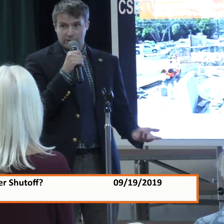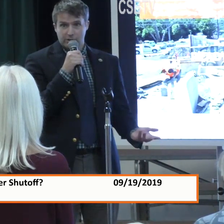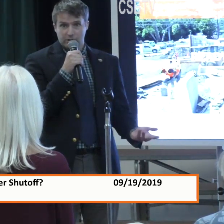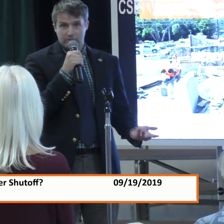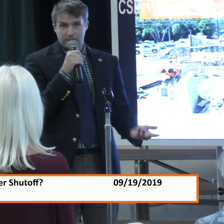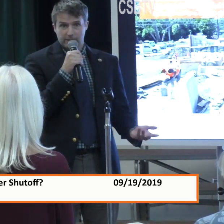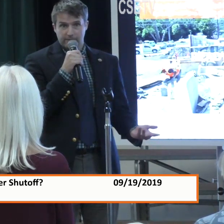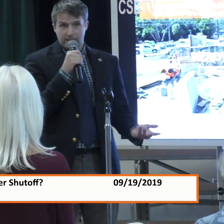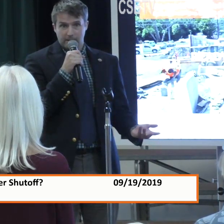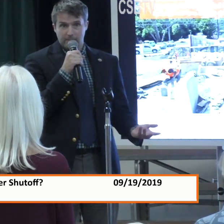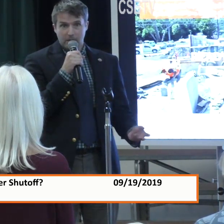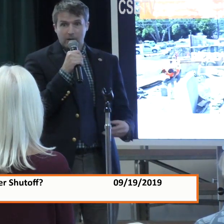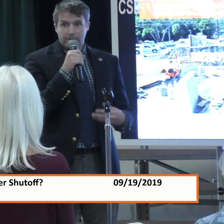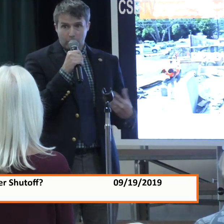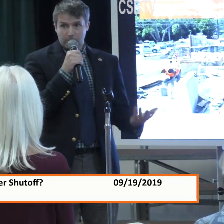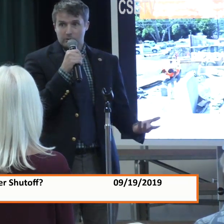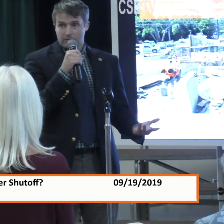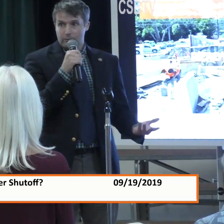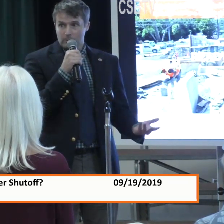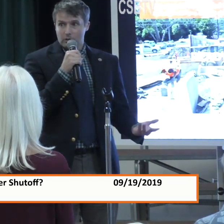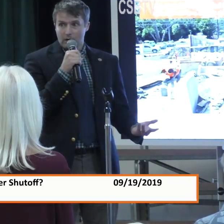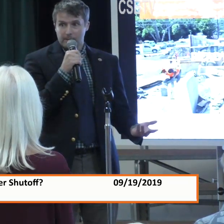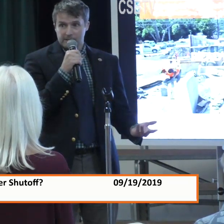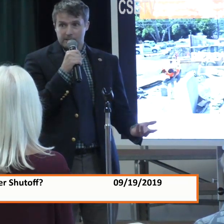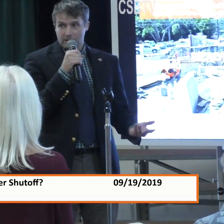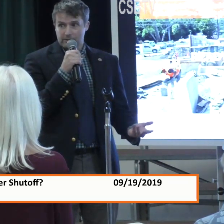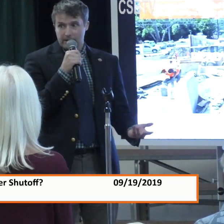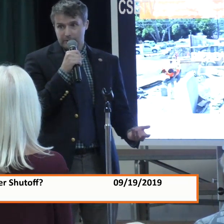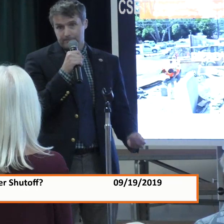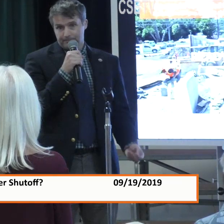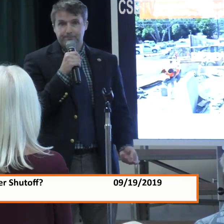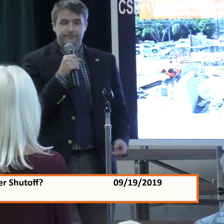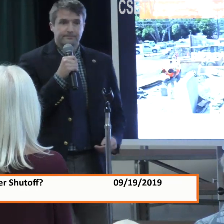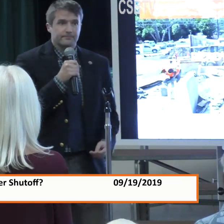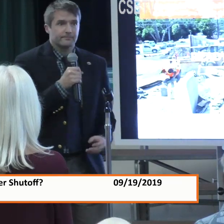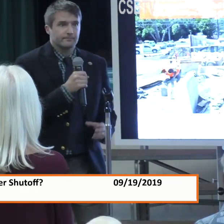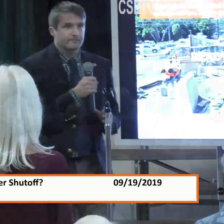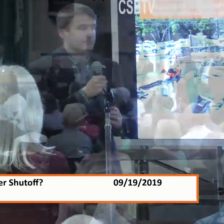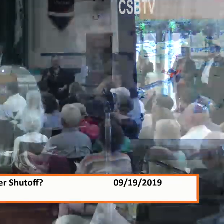if you wish to give formal comments on the record.